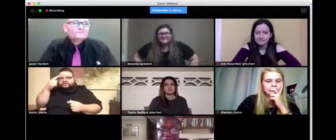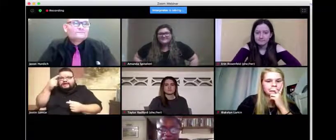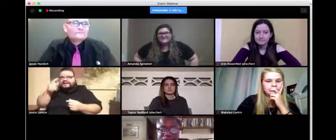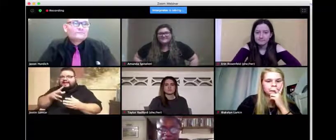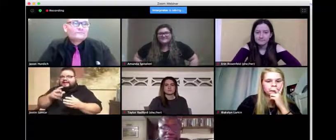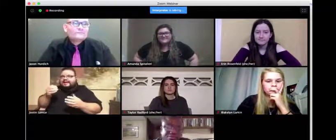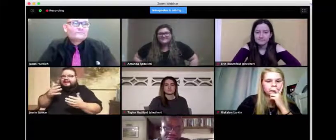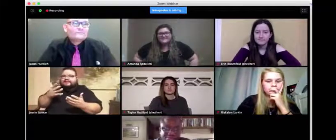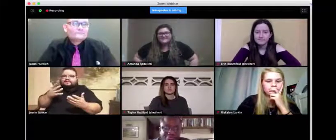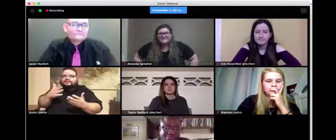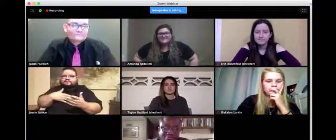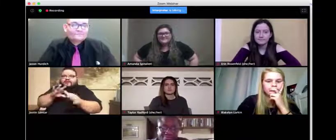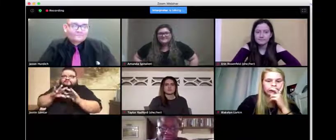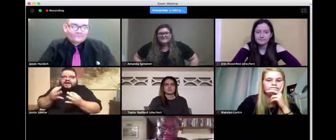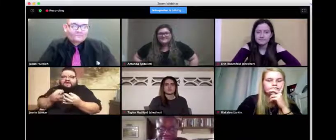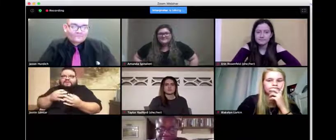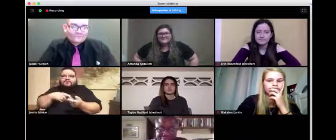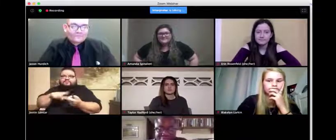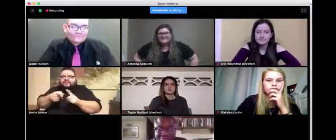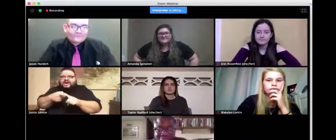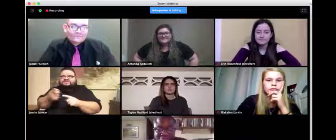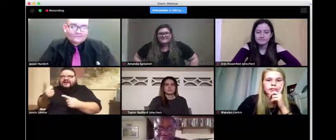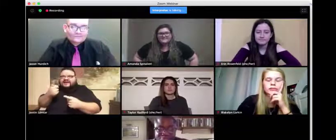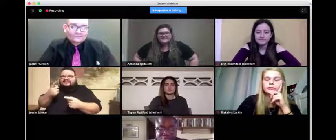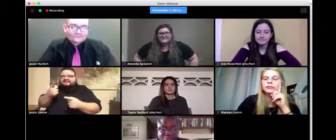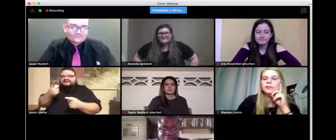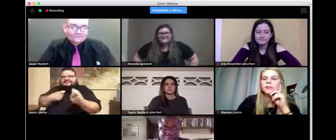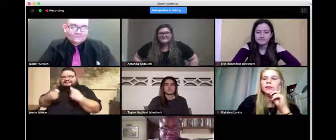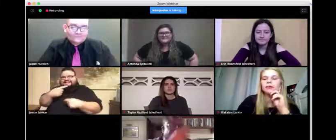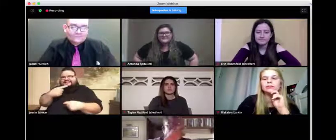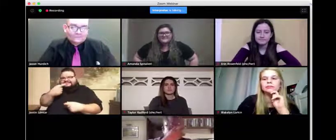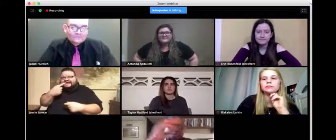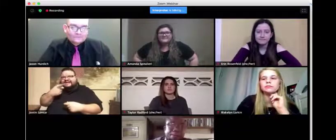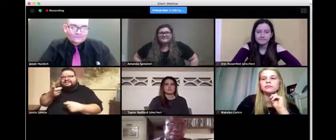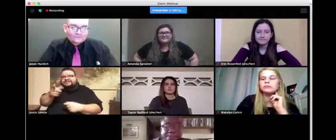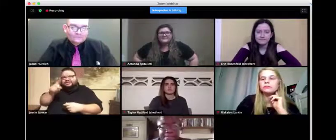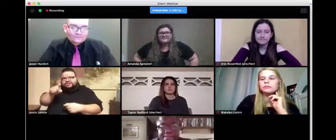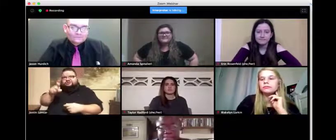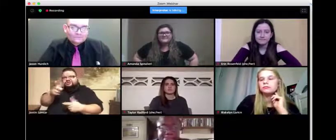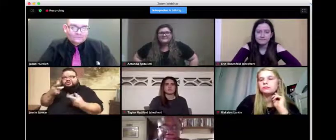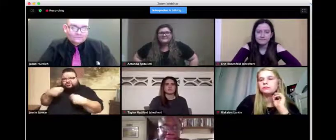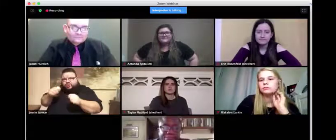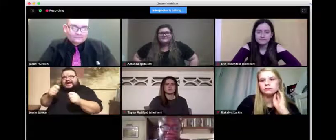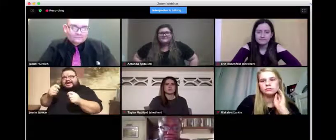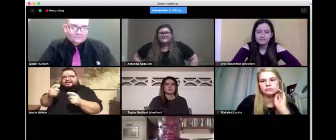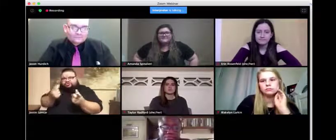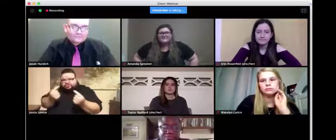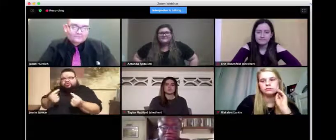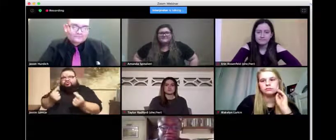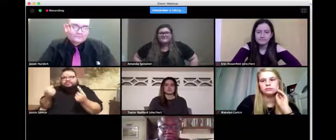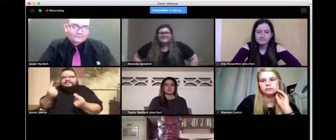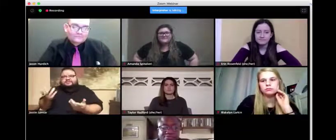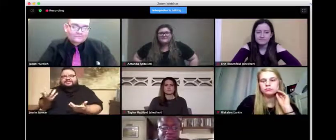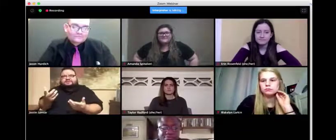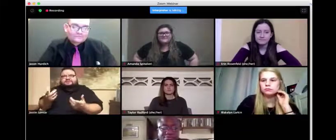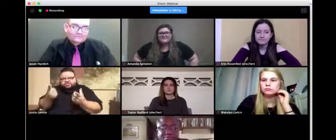me saying, you should try to do something, do something. And I was thinking, so I went on